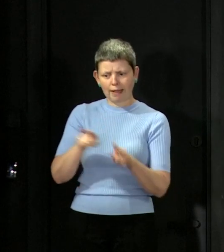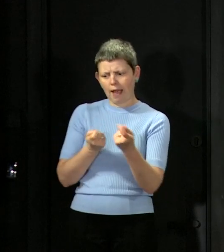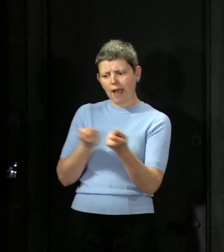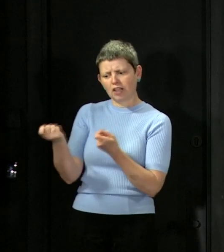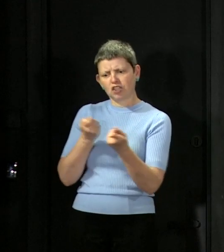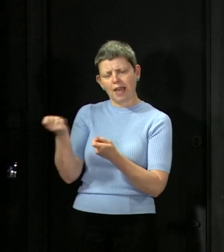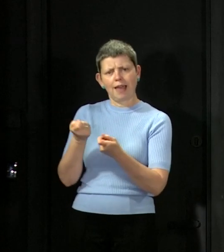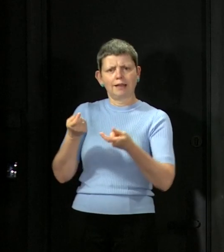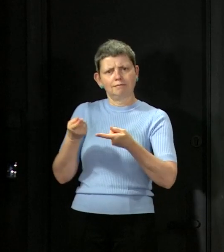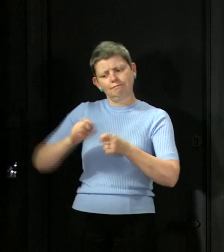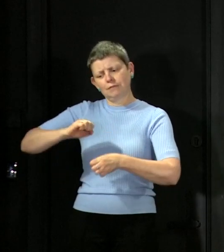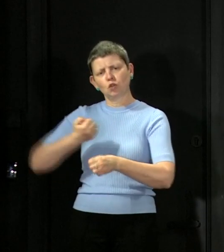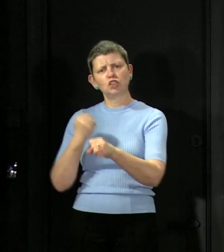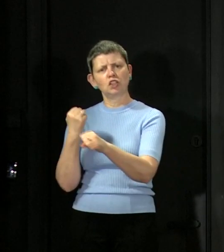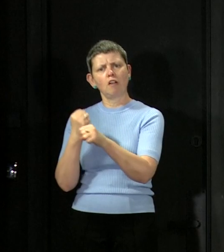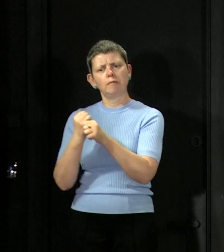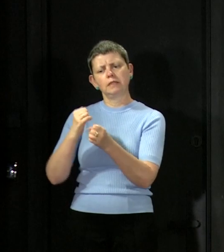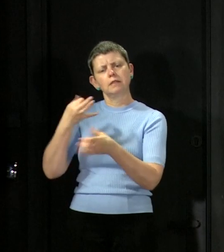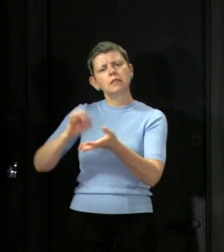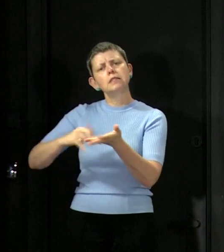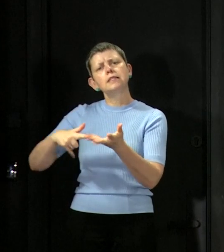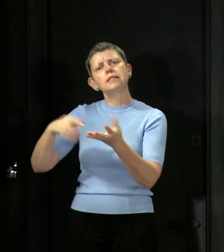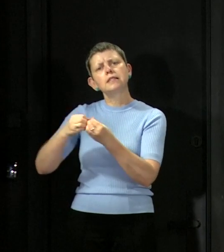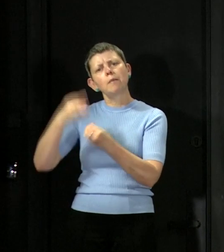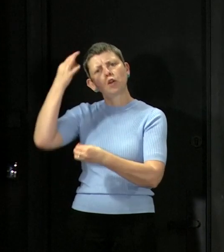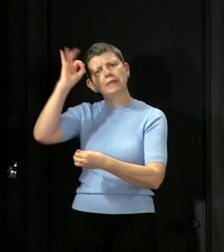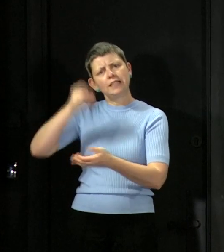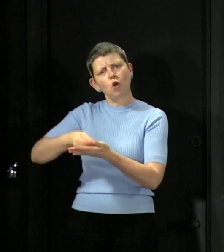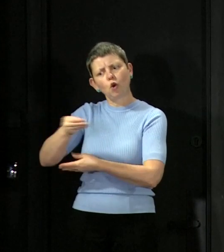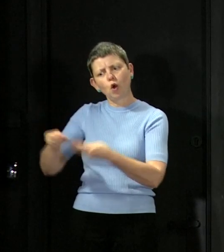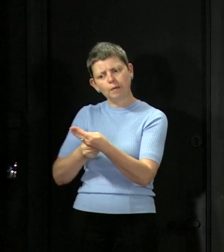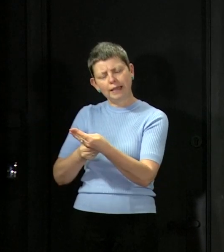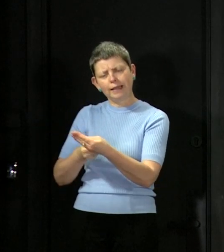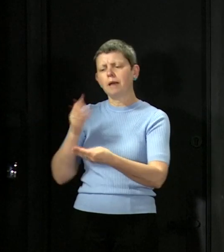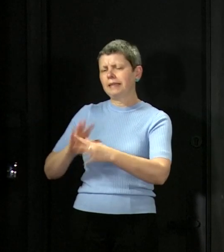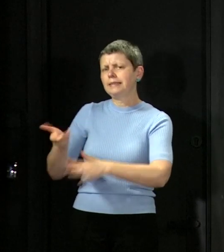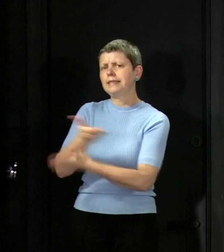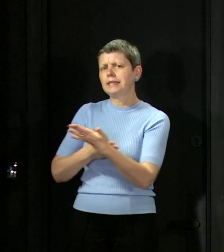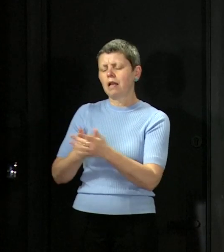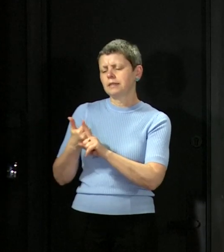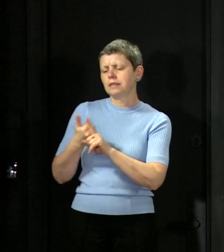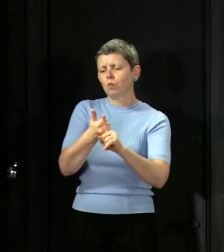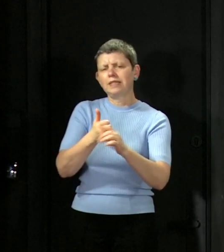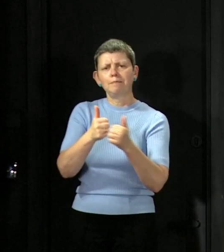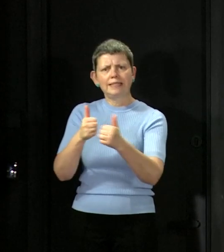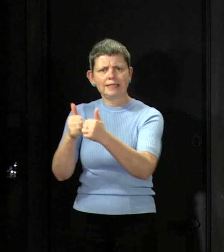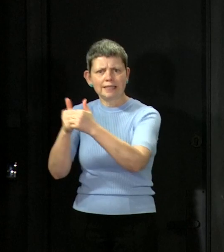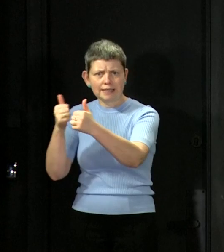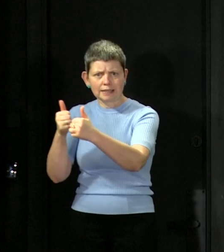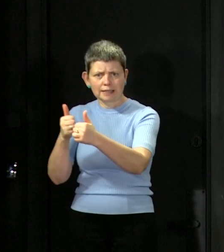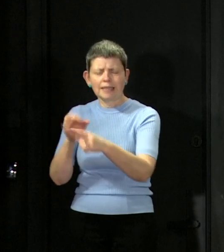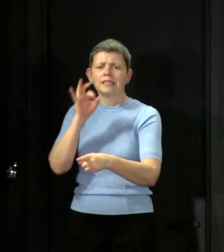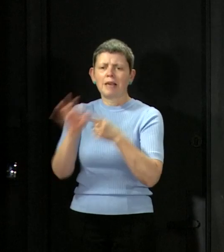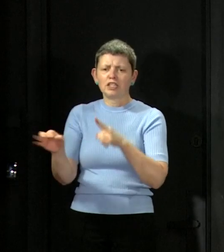Economy. And among the items we discussed with our support for business and particularly for industries that are not yet able